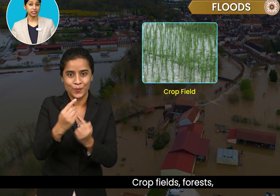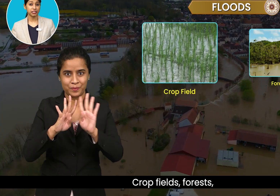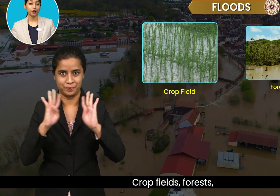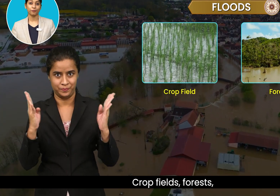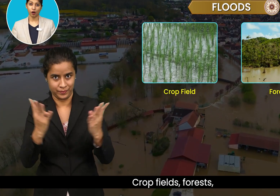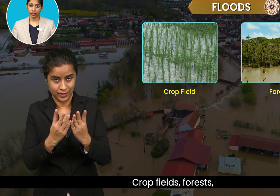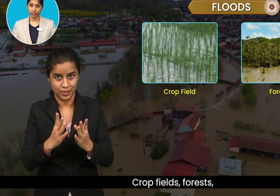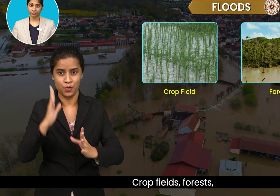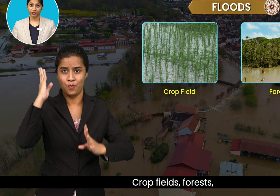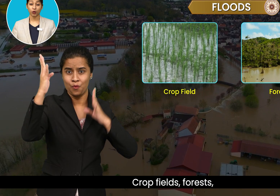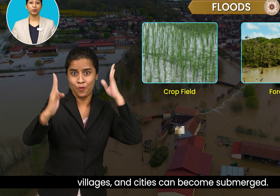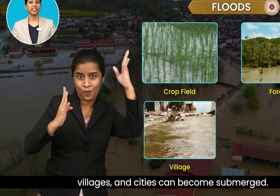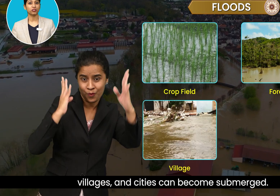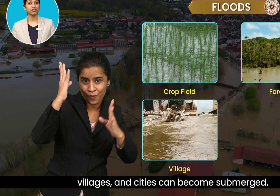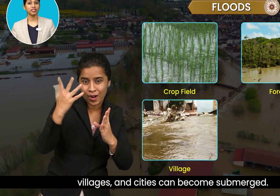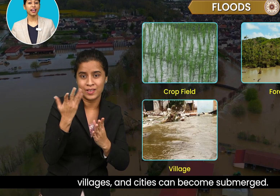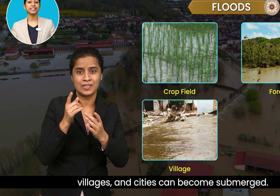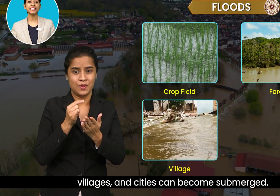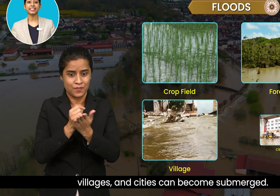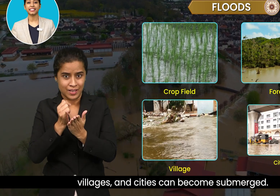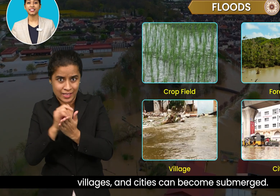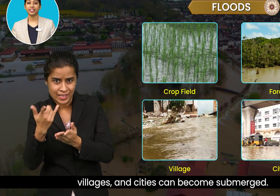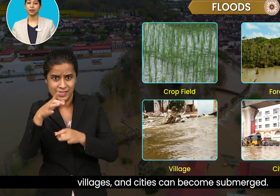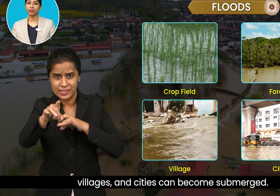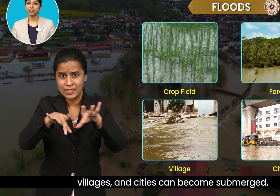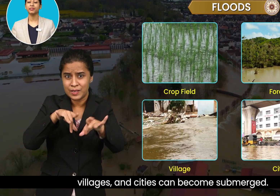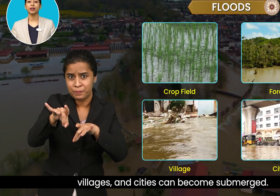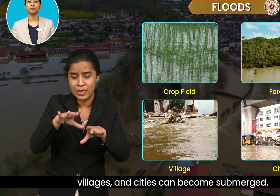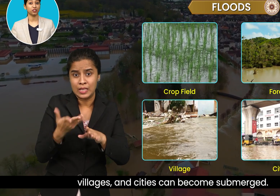Crop fields, forests, villages,